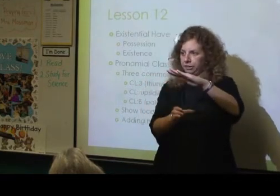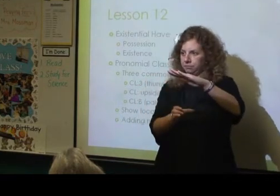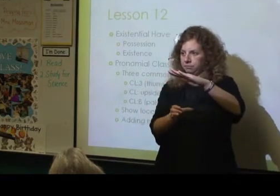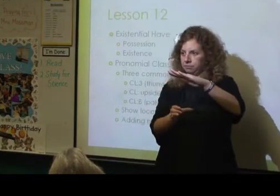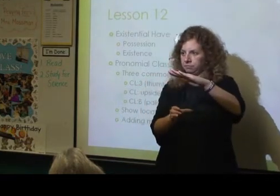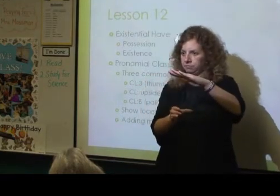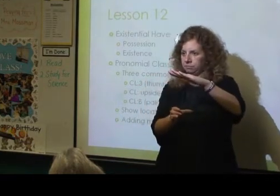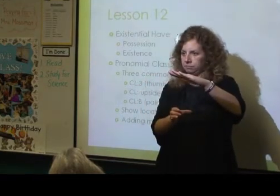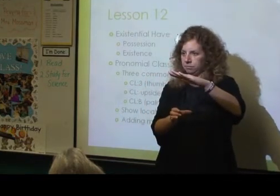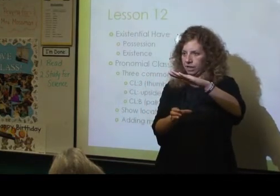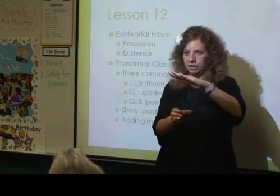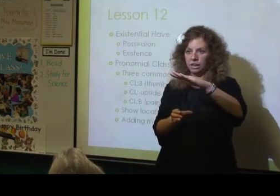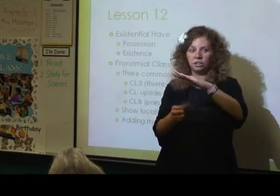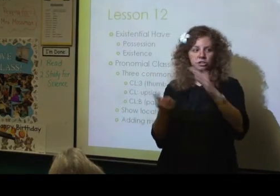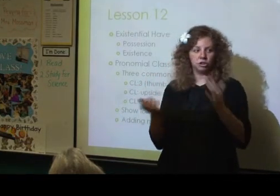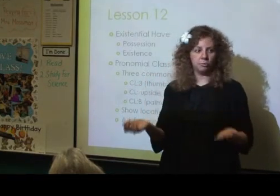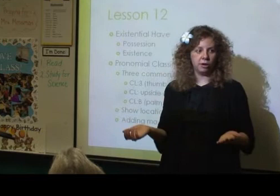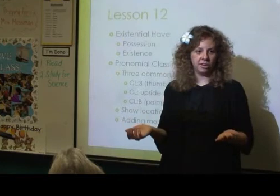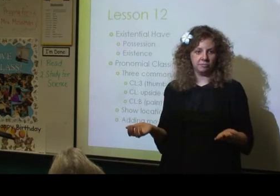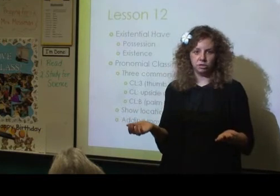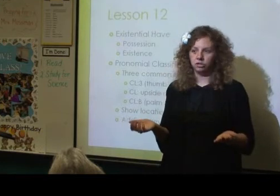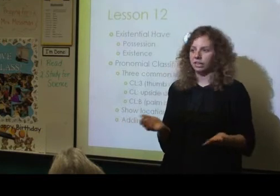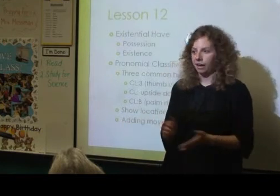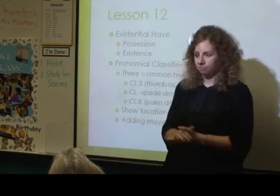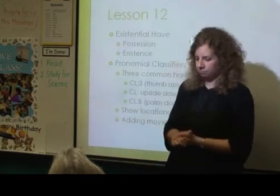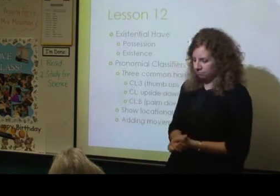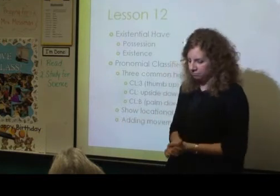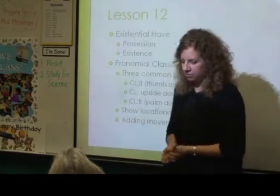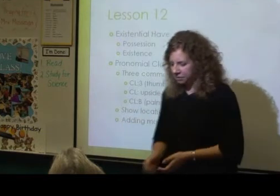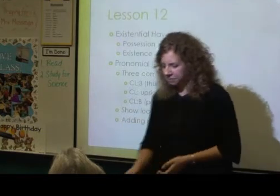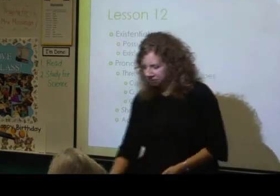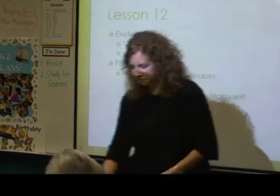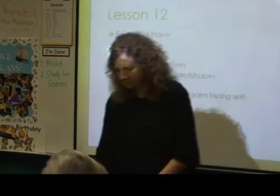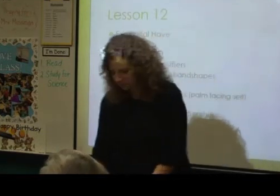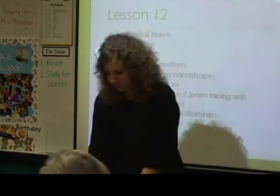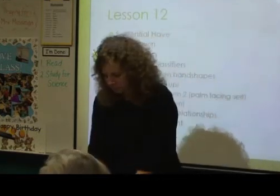it. Okay, that could describe where I left my drink at. Okay.